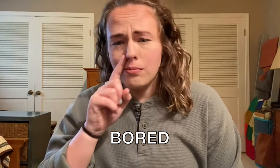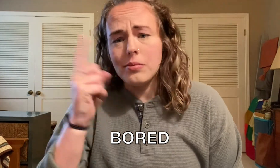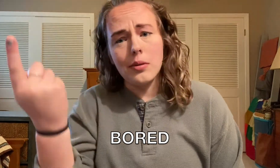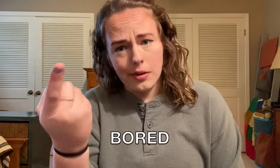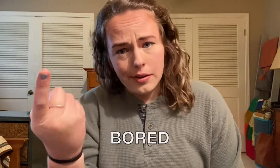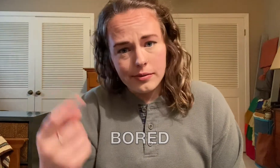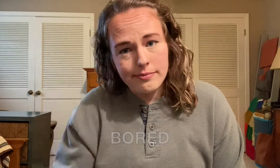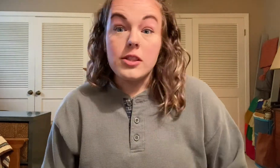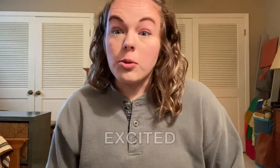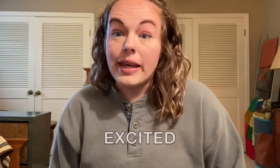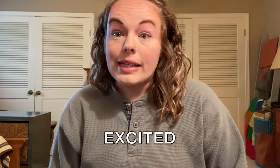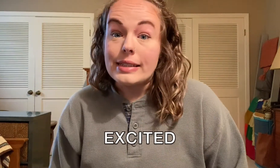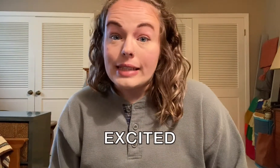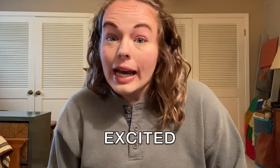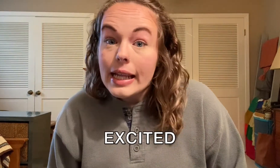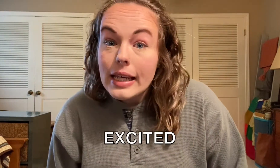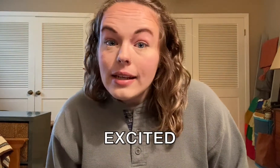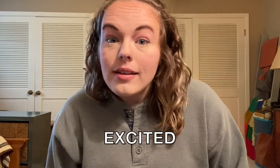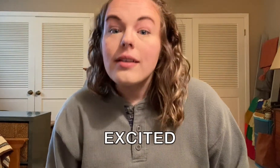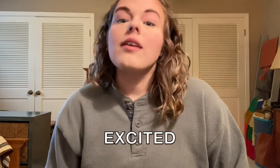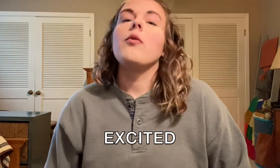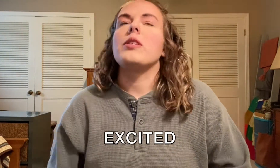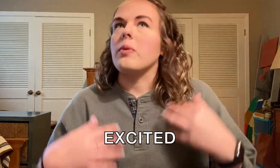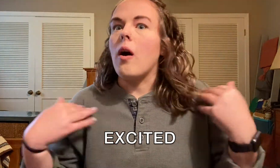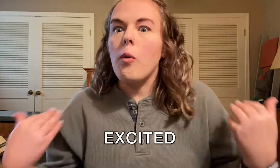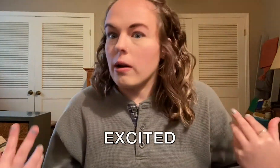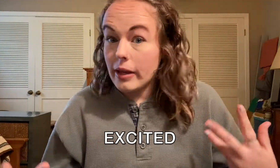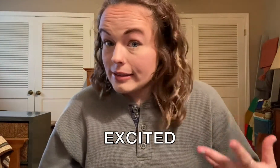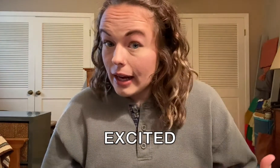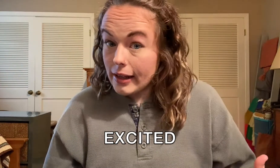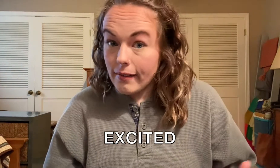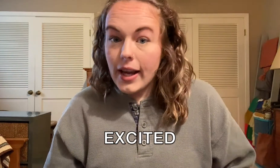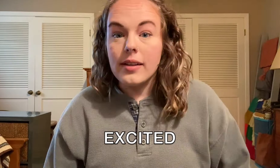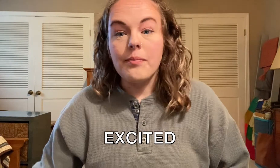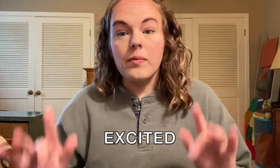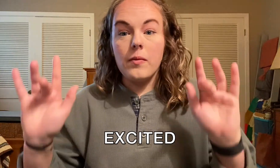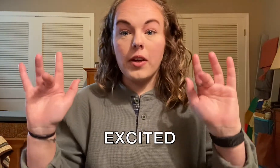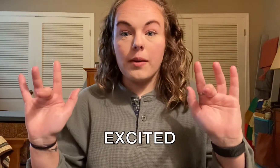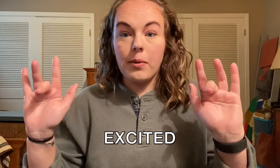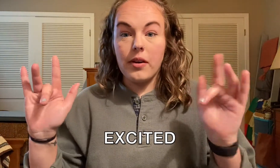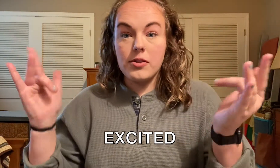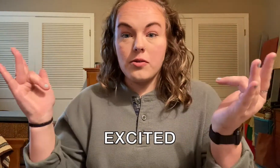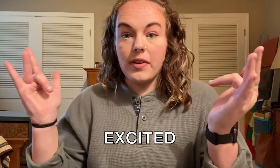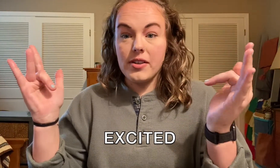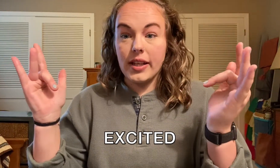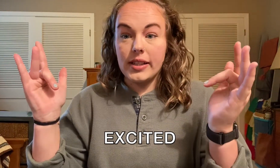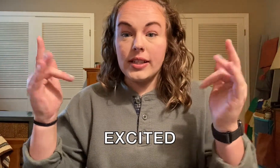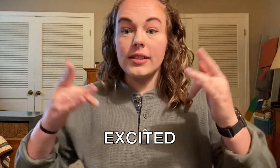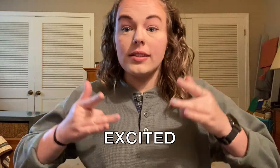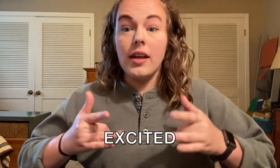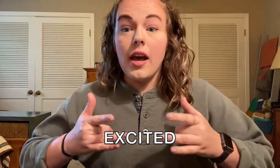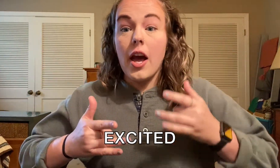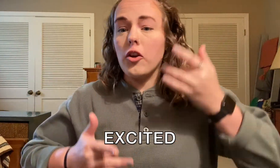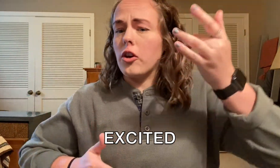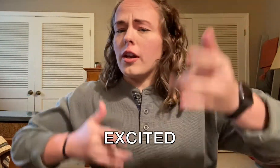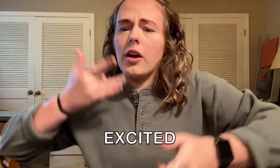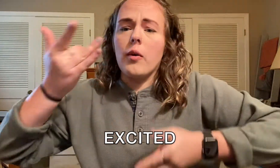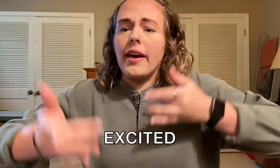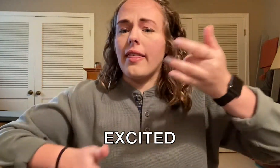I'm bored. To be excited, which we all want to be excited, right? You're going to put two fingers like this, and you're going to go like